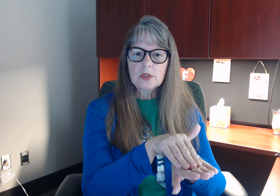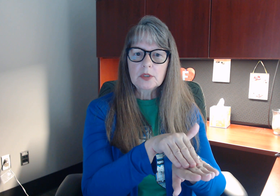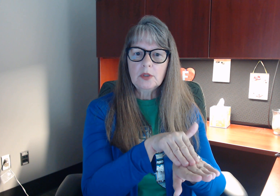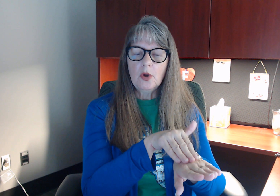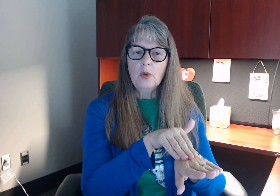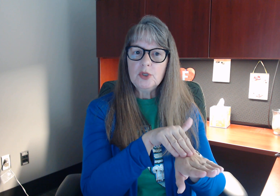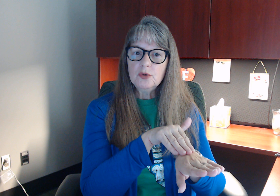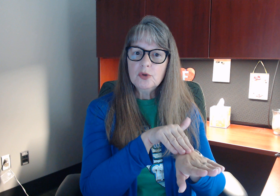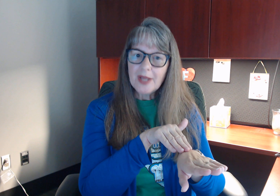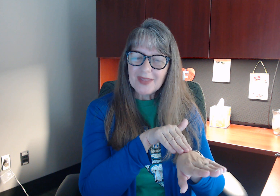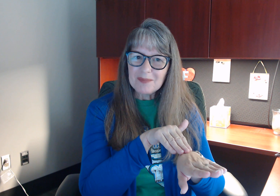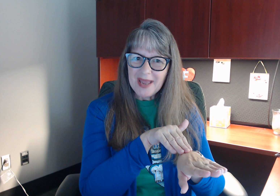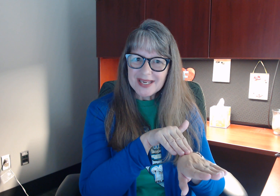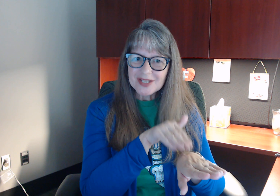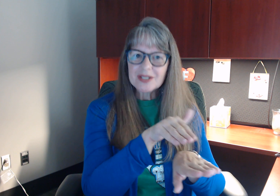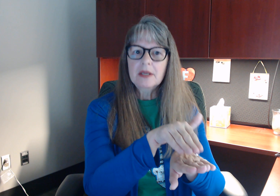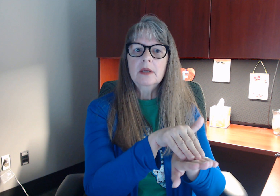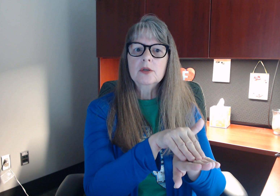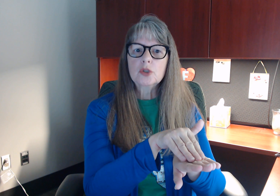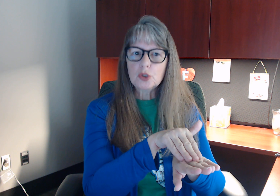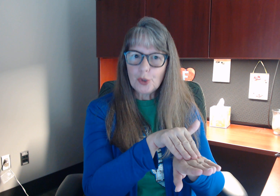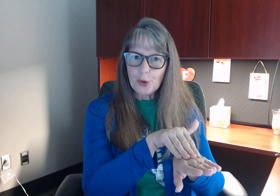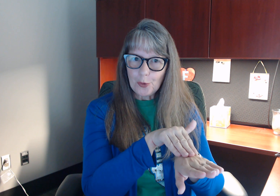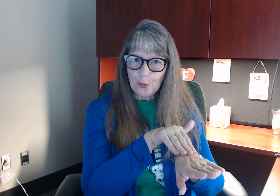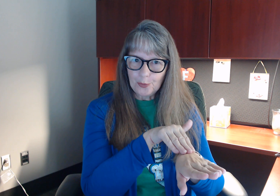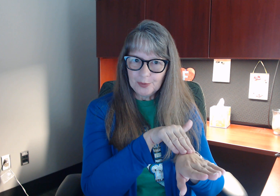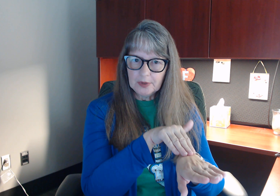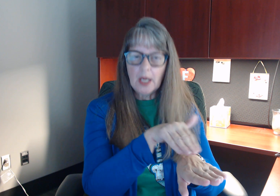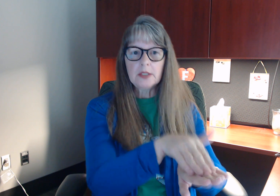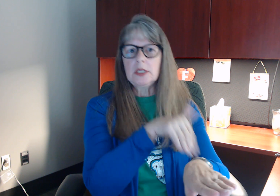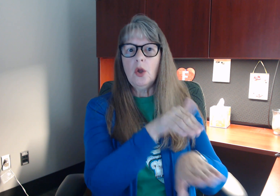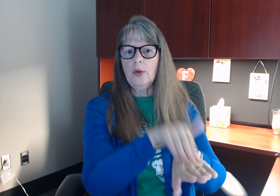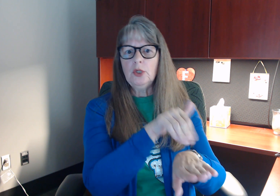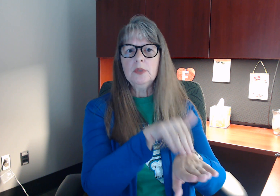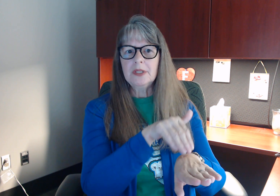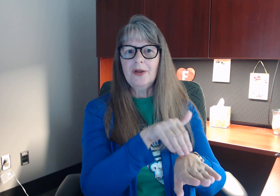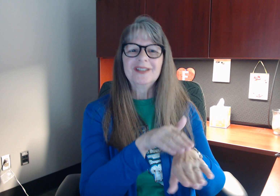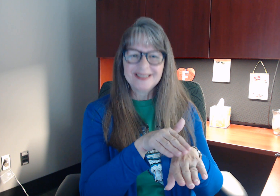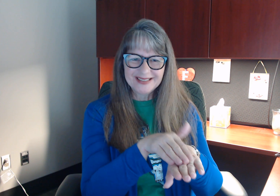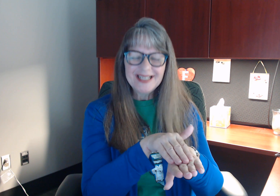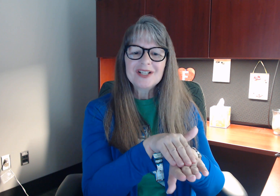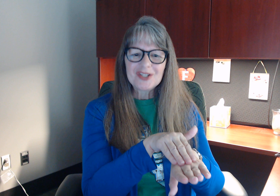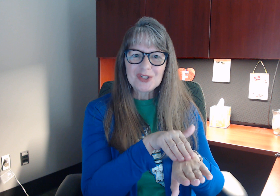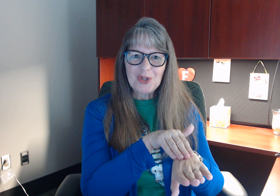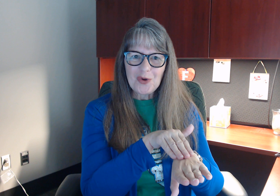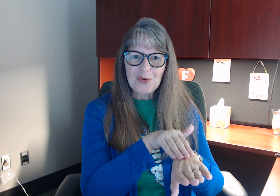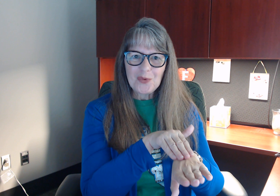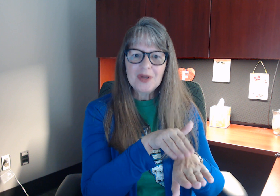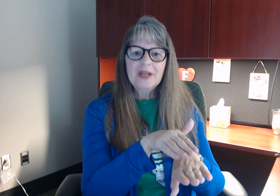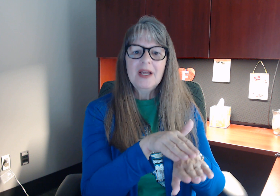Slow. But you do it at that pace. Slow. Not slow. Can you do it slow? Slow. And then